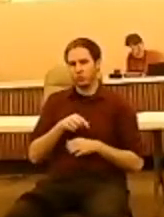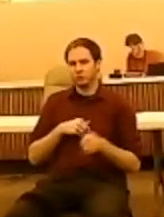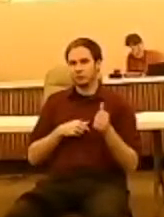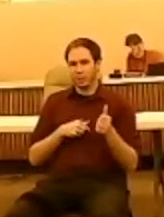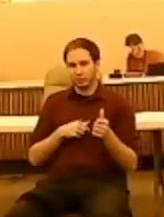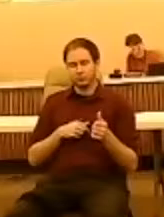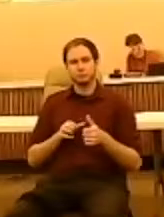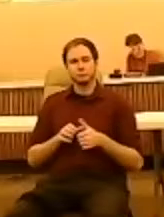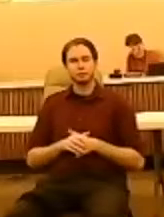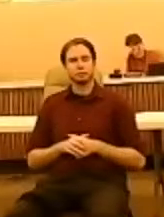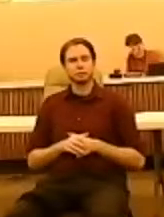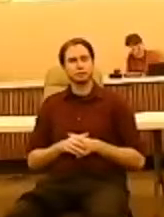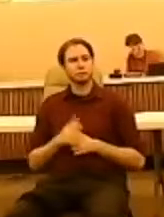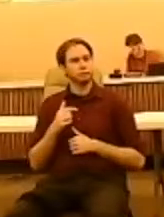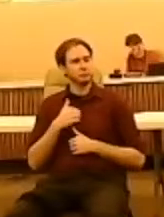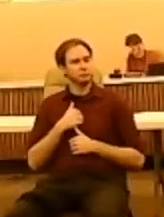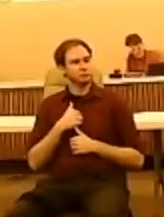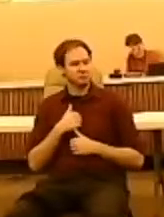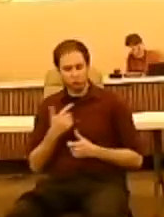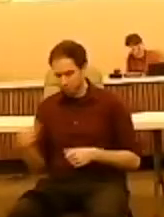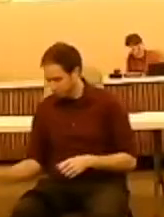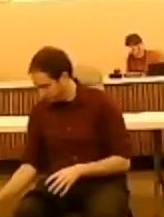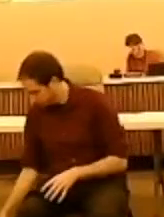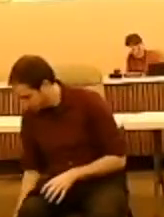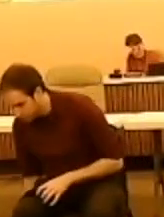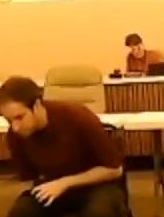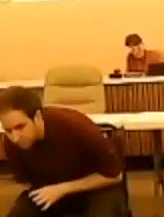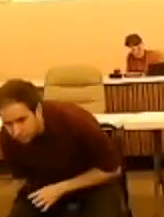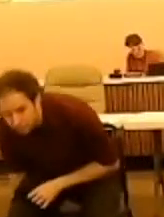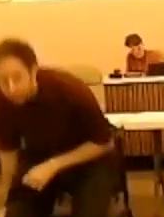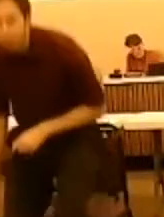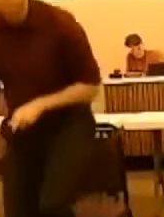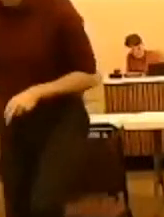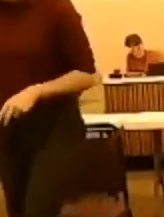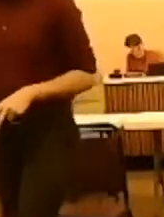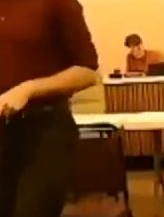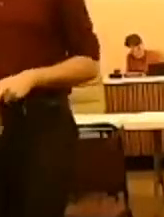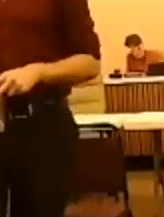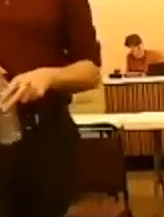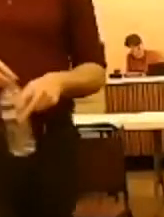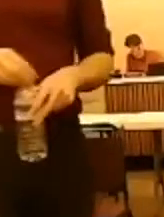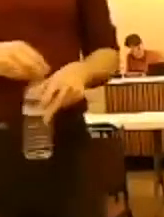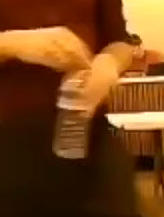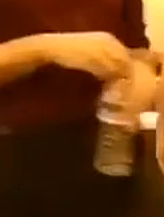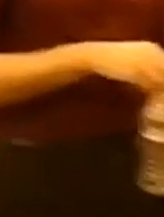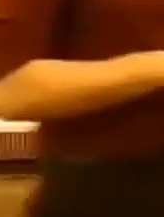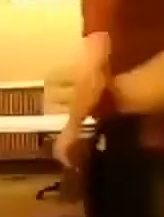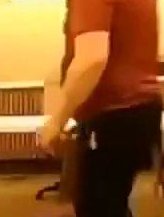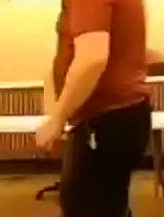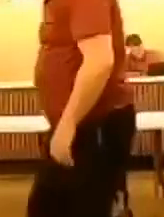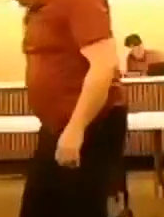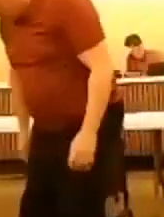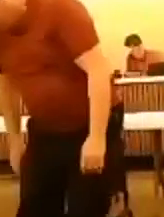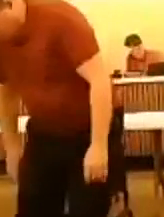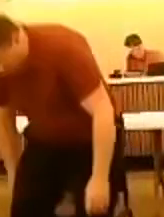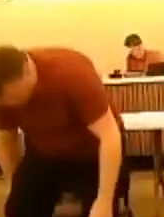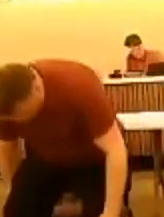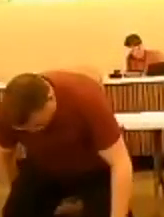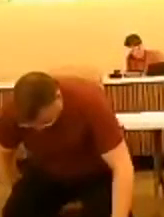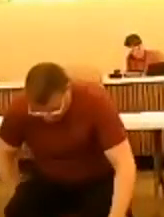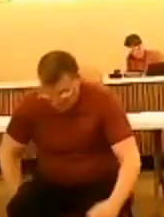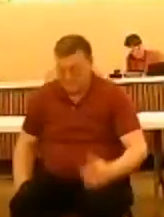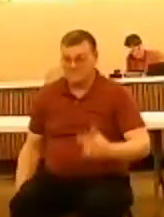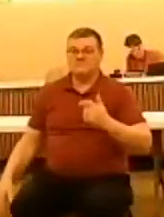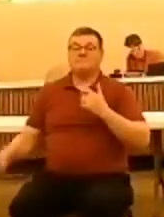Aye. Supervisor Schultz and fellow board members, I have resolution number 6-84, 2021, to